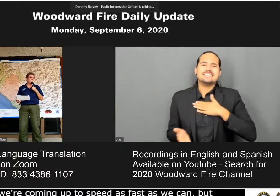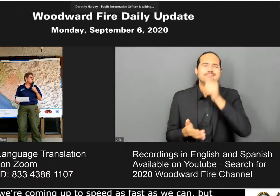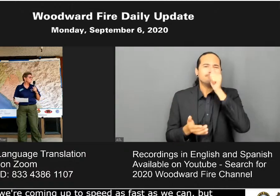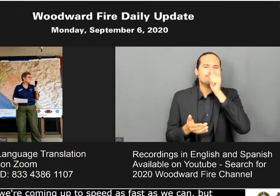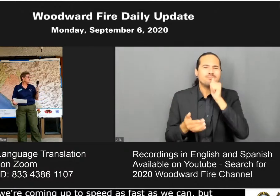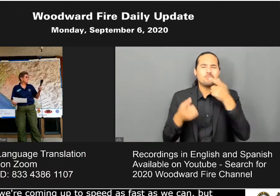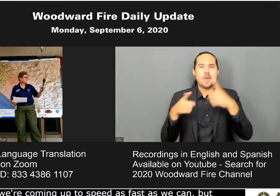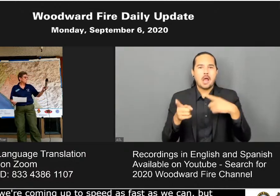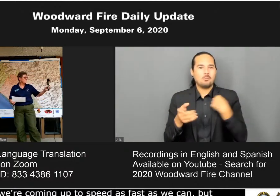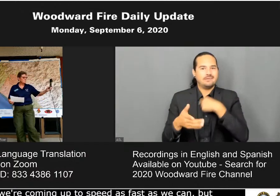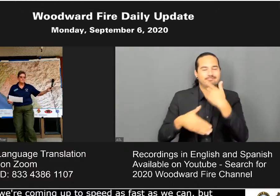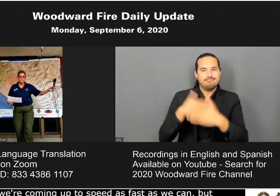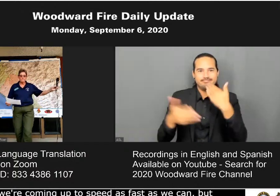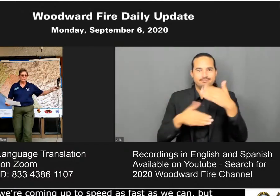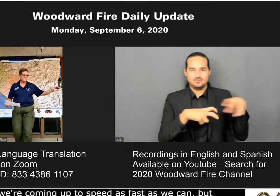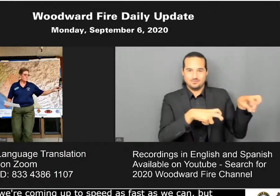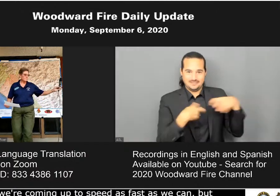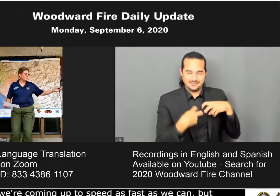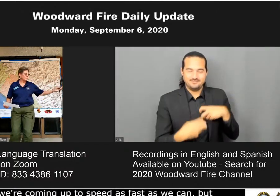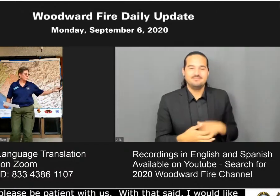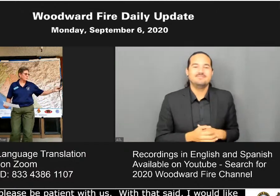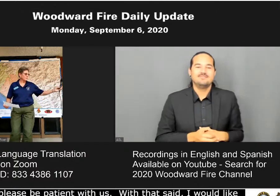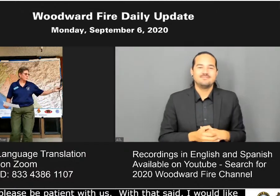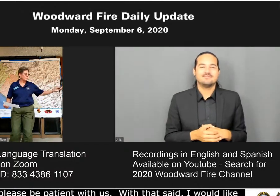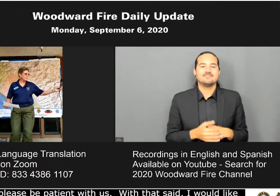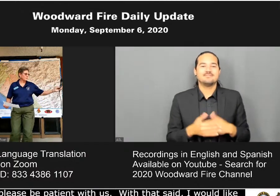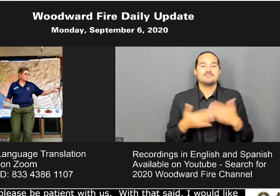introduce Tim Howell.